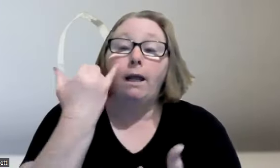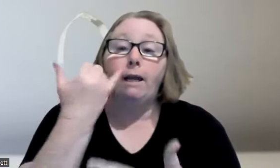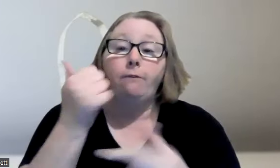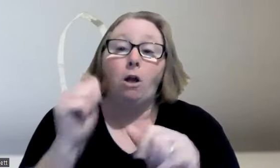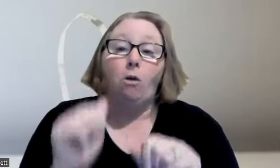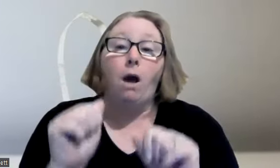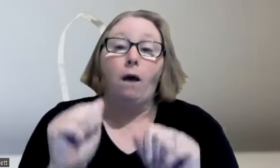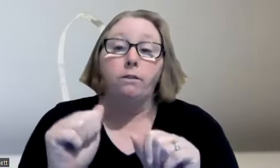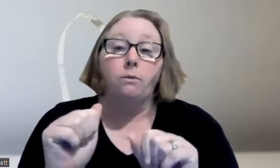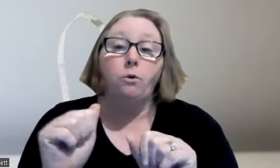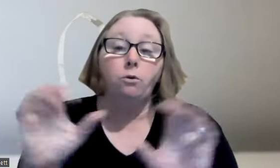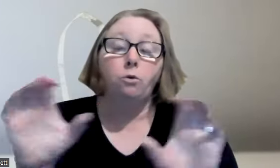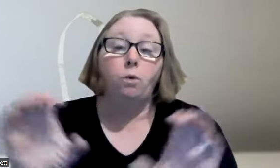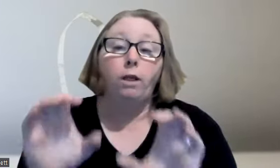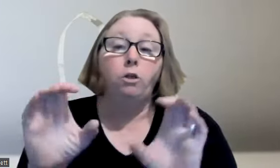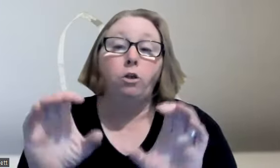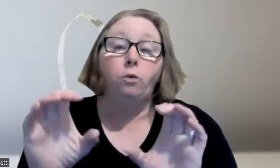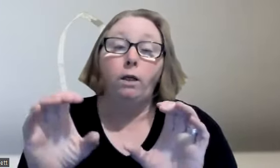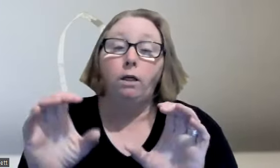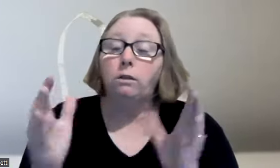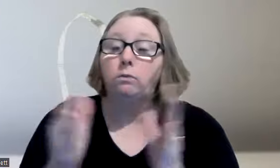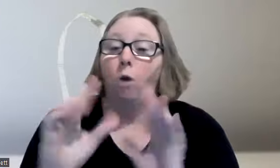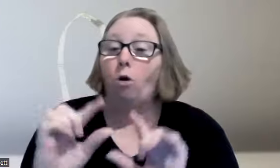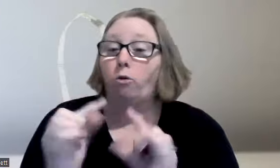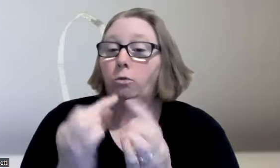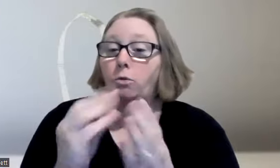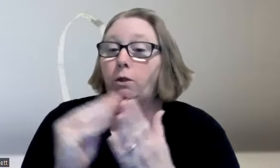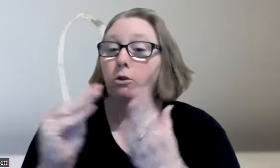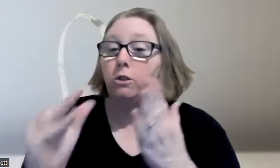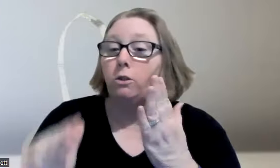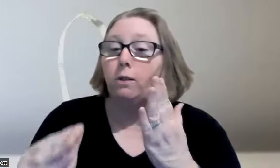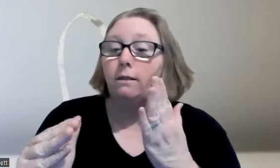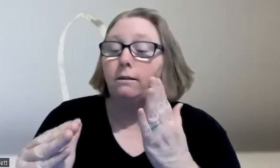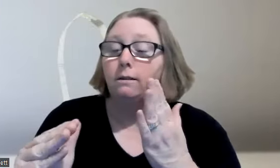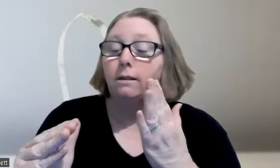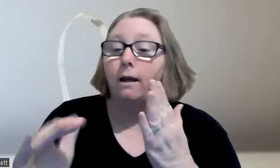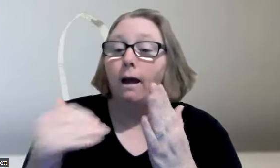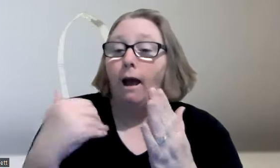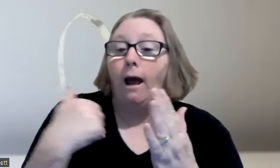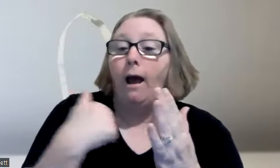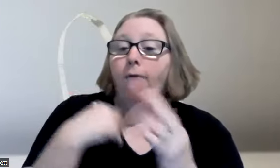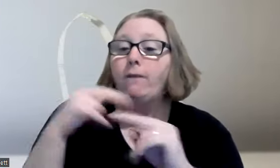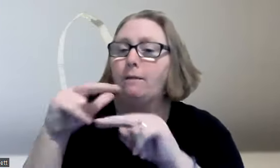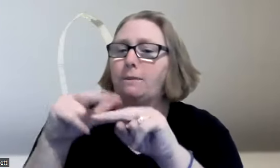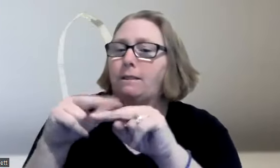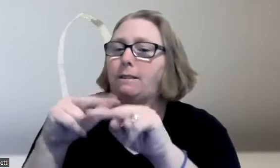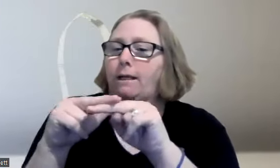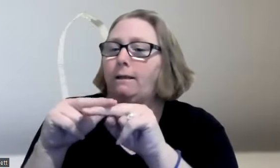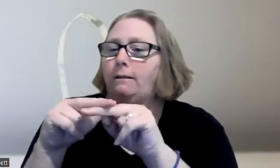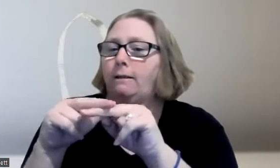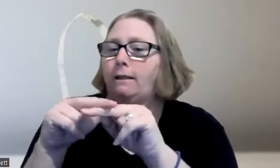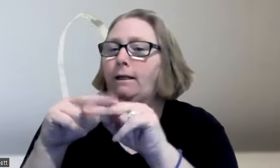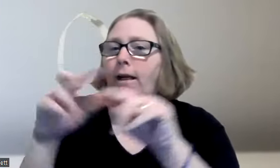If at all possible, when doing small groups with your students, have them sit in